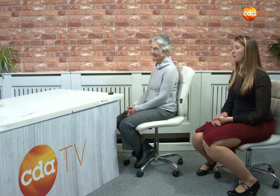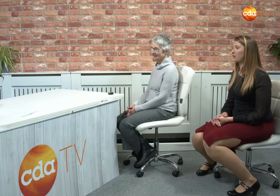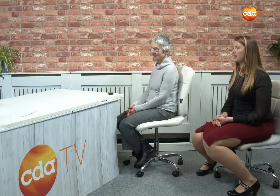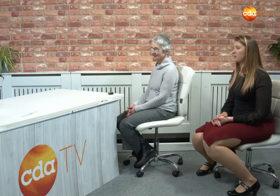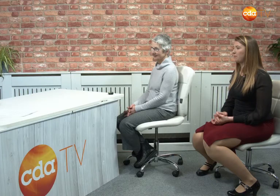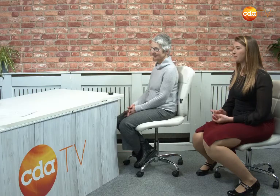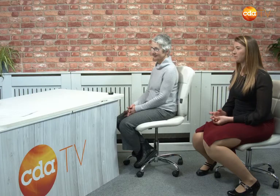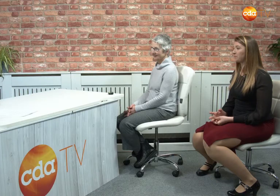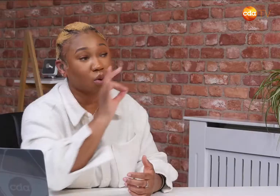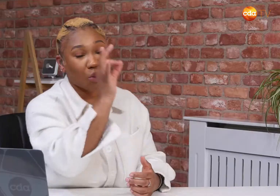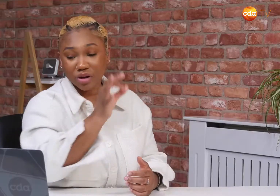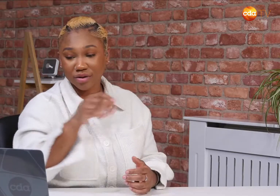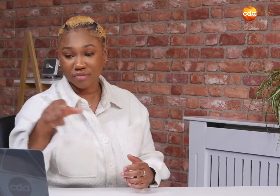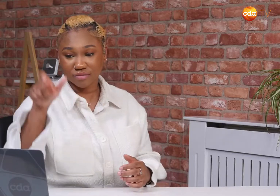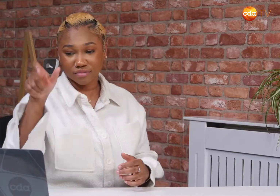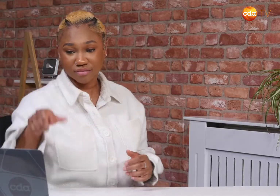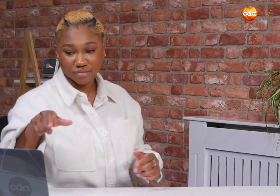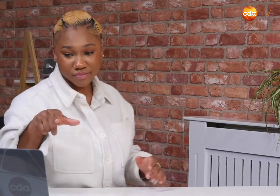Okay, so we've got this one.